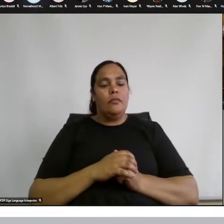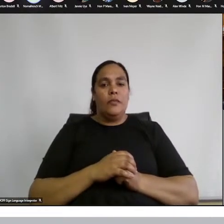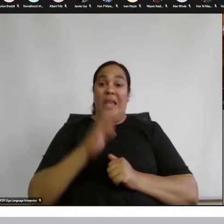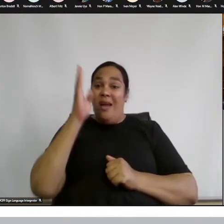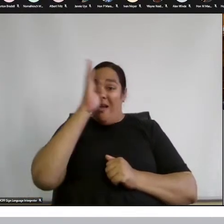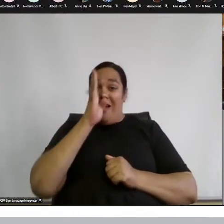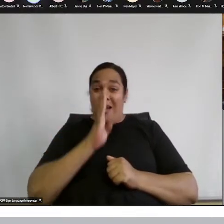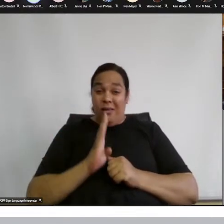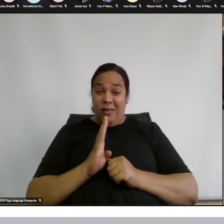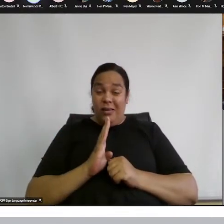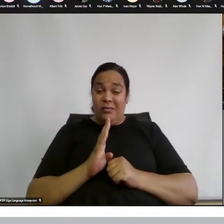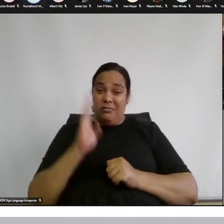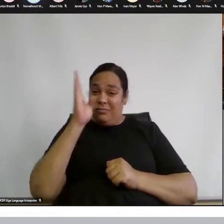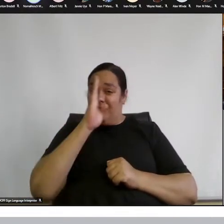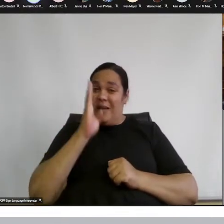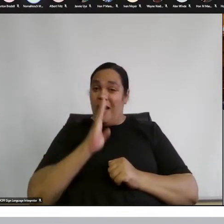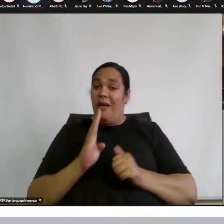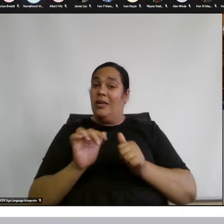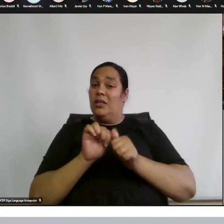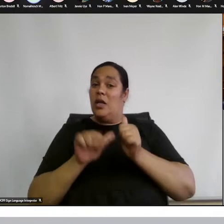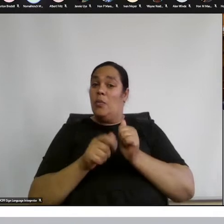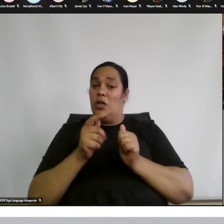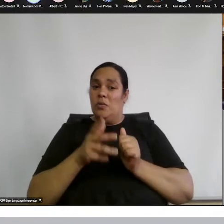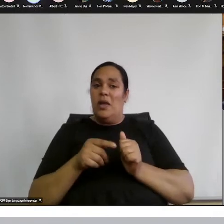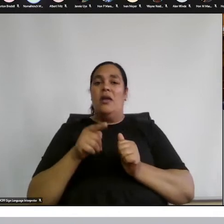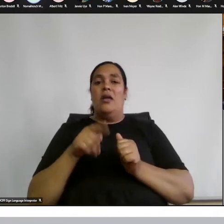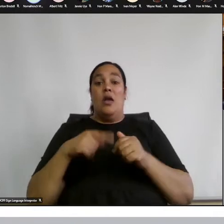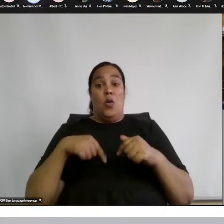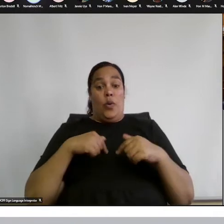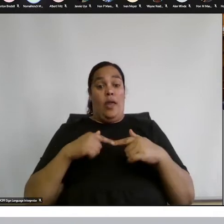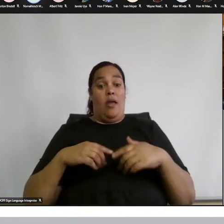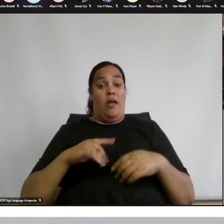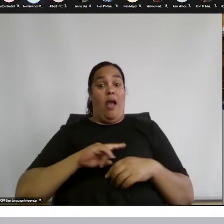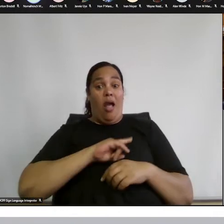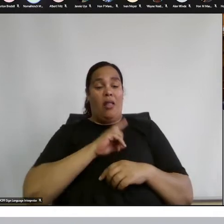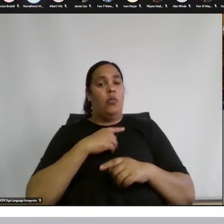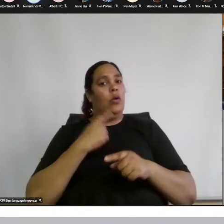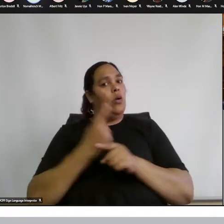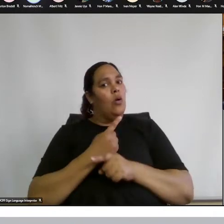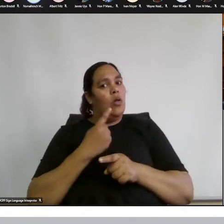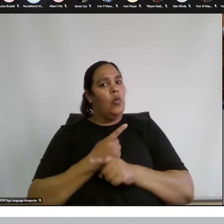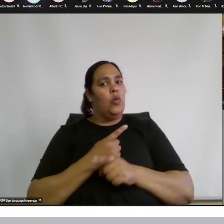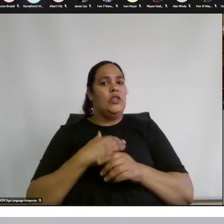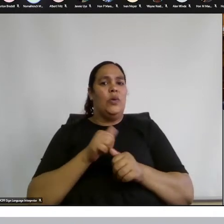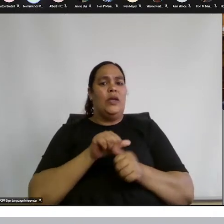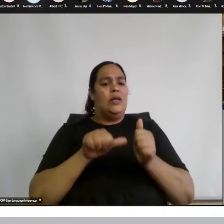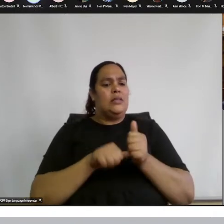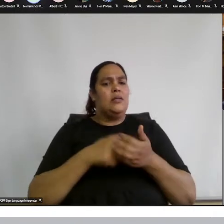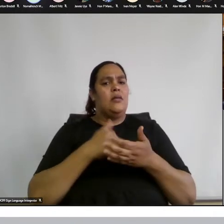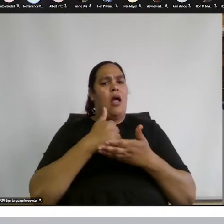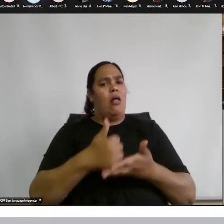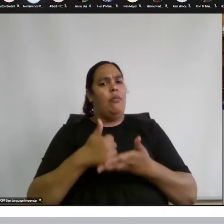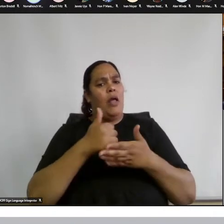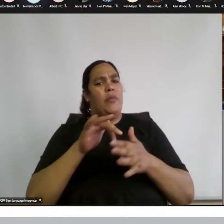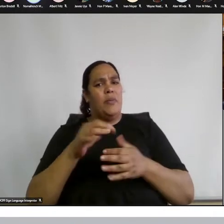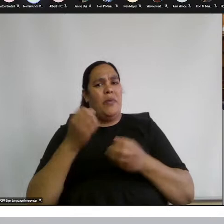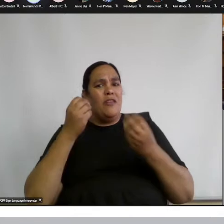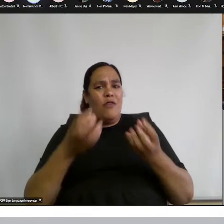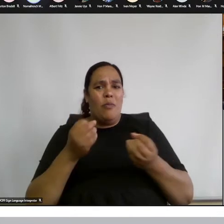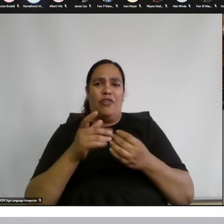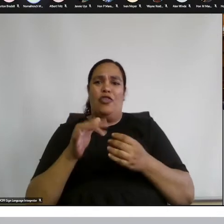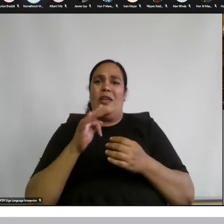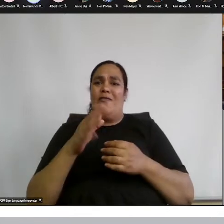part, Deputy Speaker, is about as health. We have always been assisting people with the information, whether you have